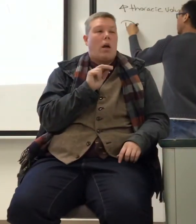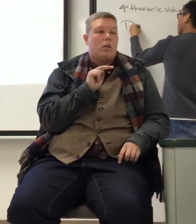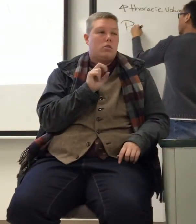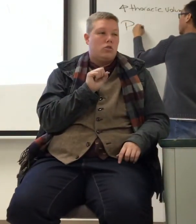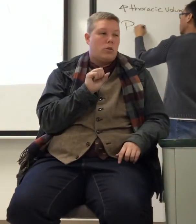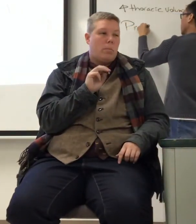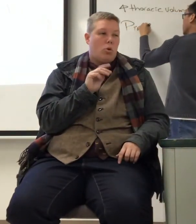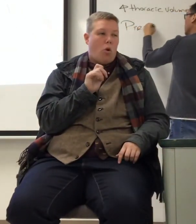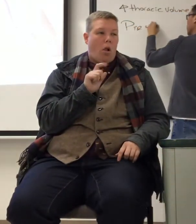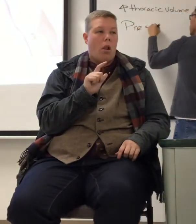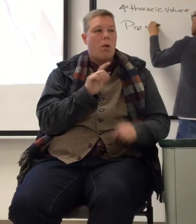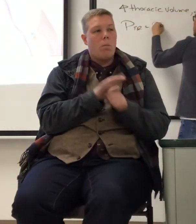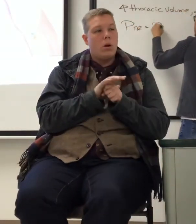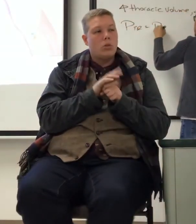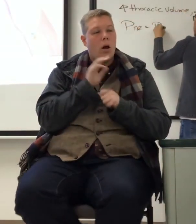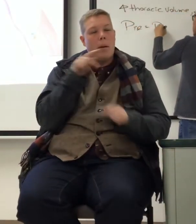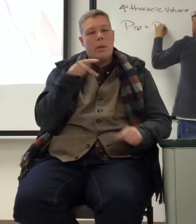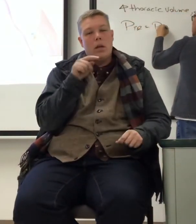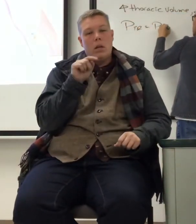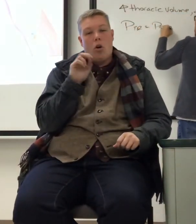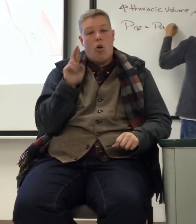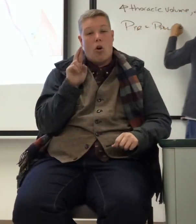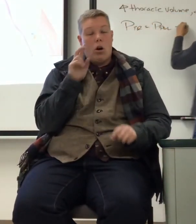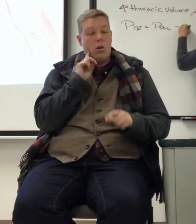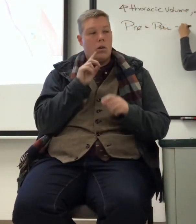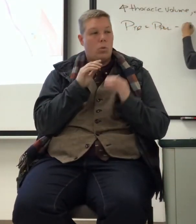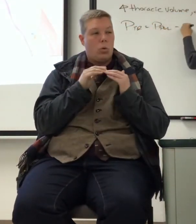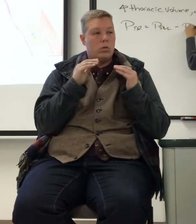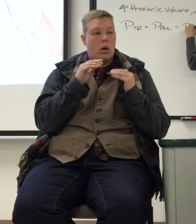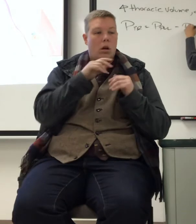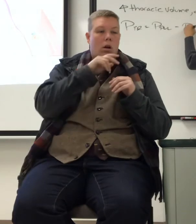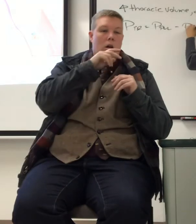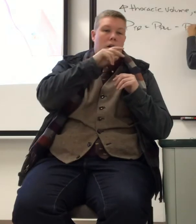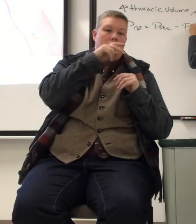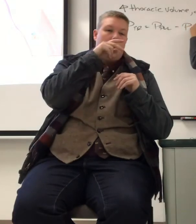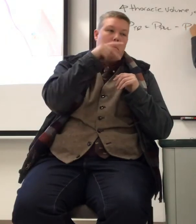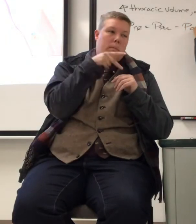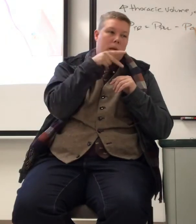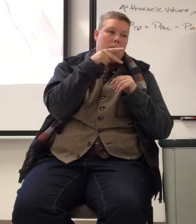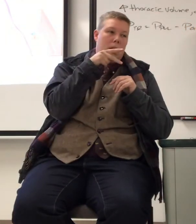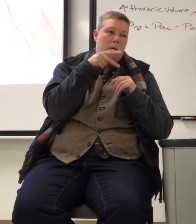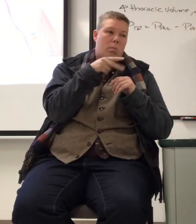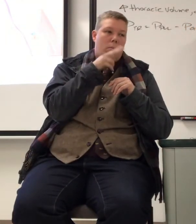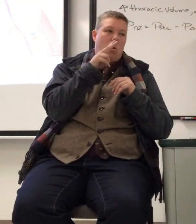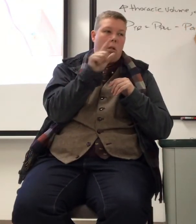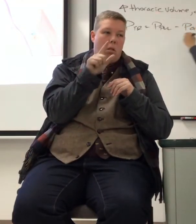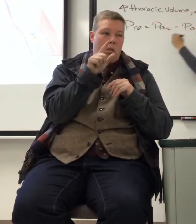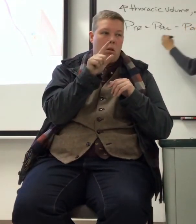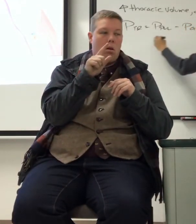PTR equals peephole minus pressure of the atmosphere,